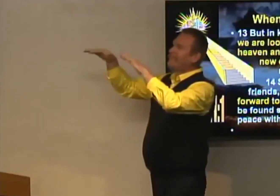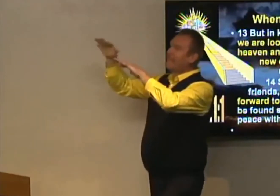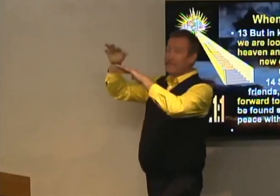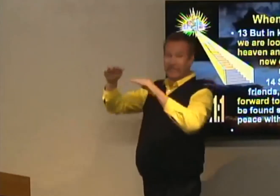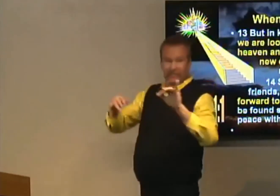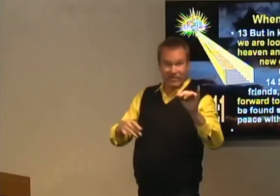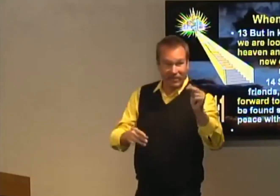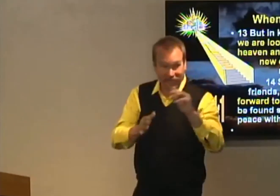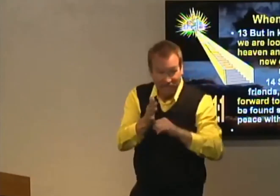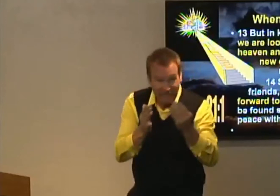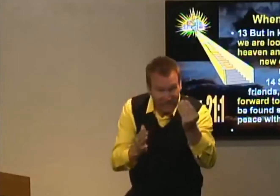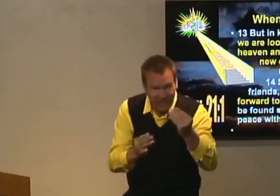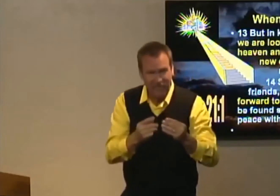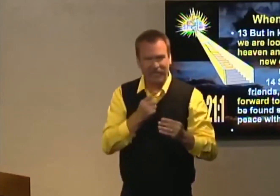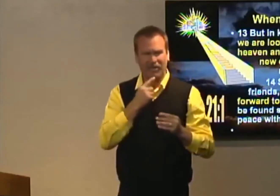But the rest of us can look forward to a new home.